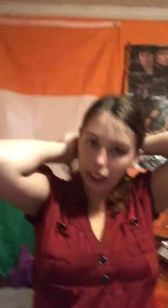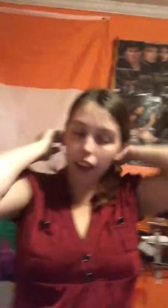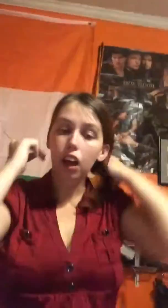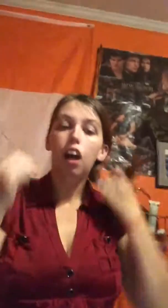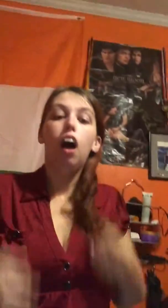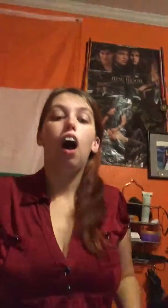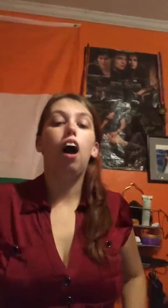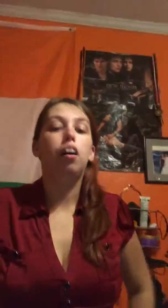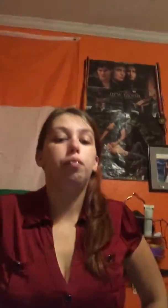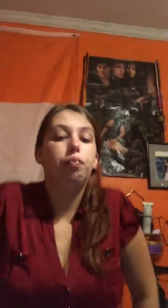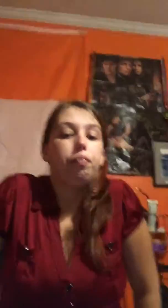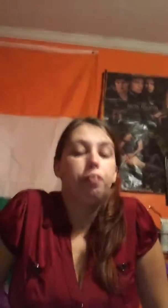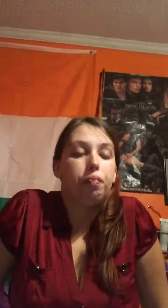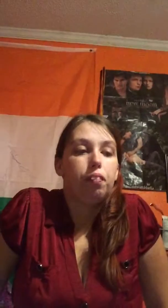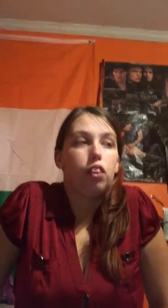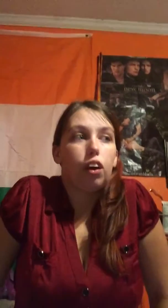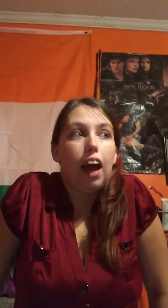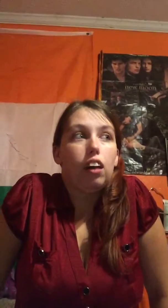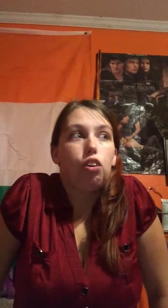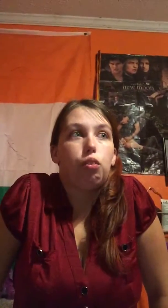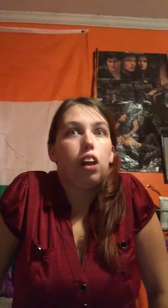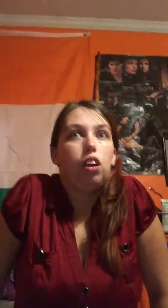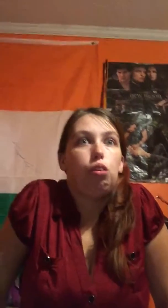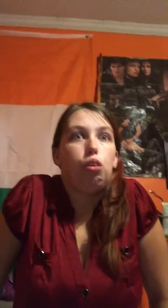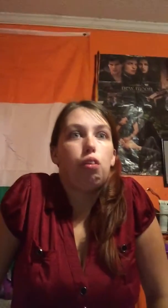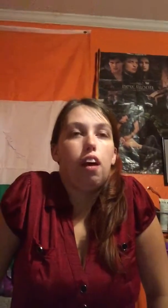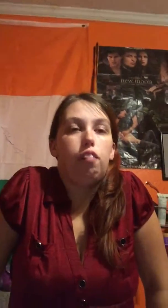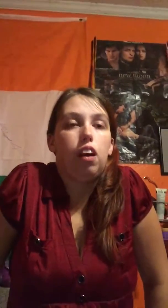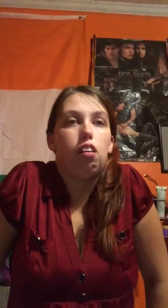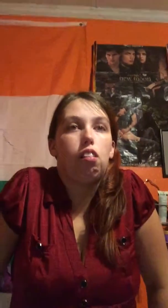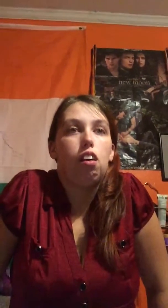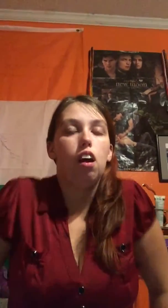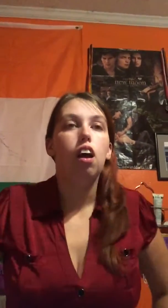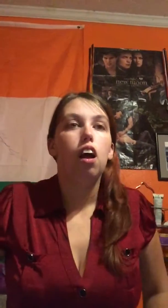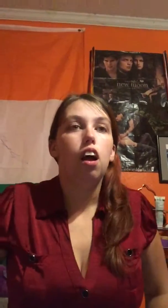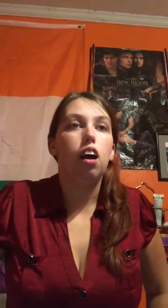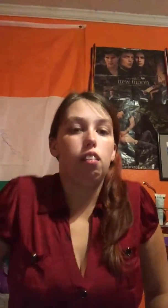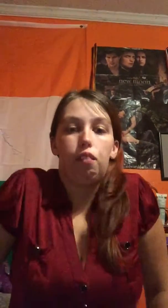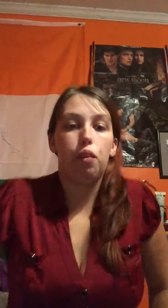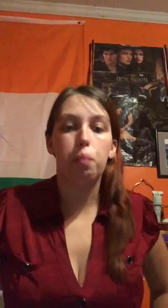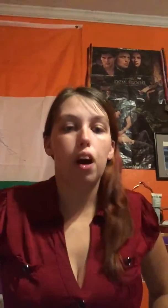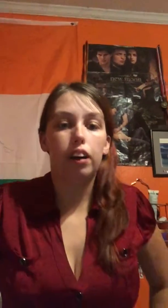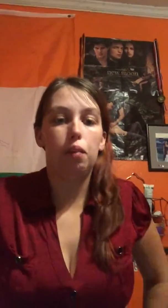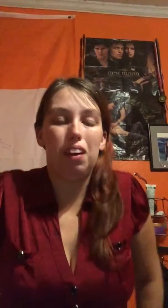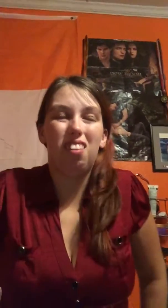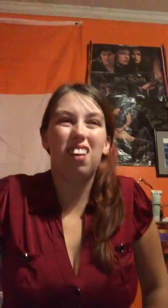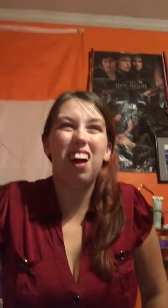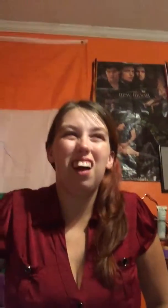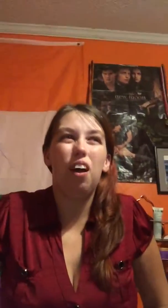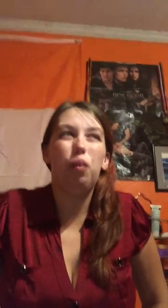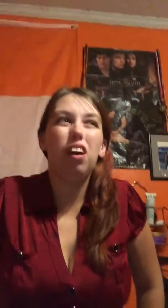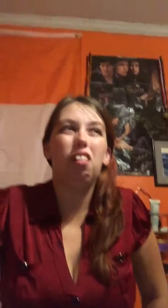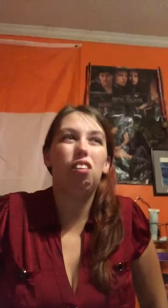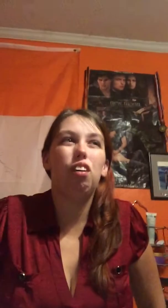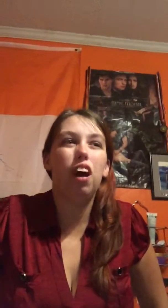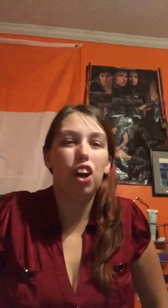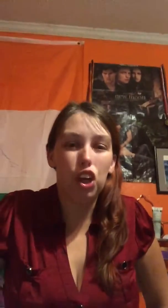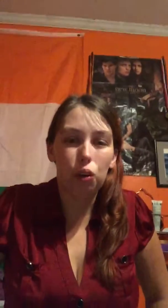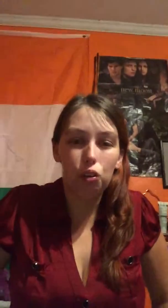So, yeah. There's really no new cravings except for the broccoli. But it's not, I wouldn't consider it a huge